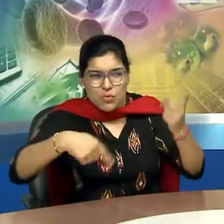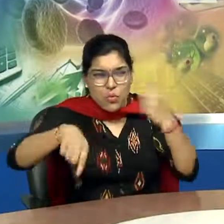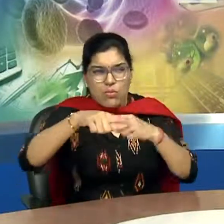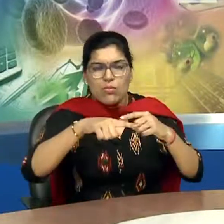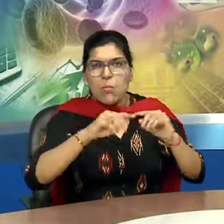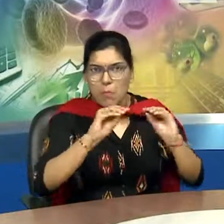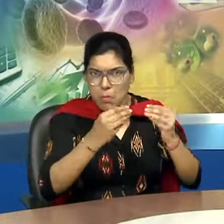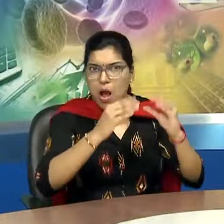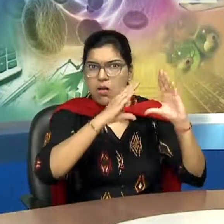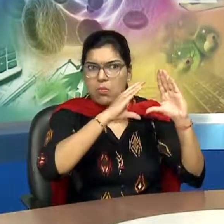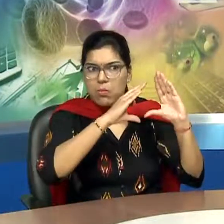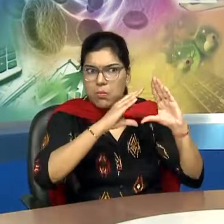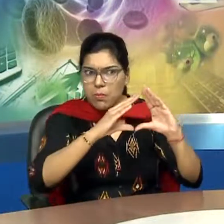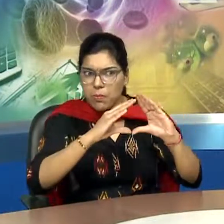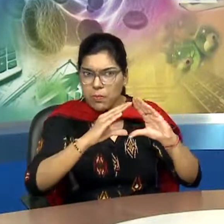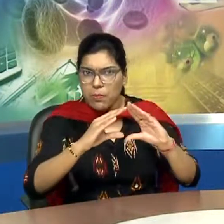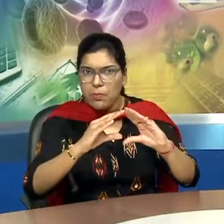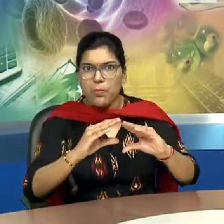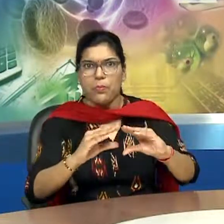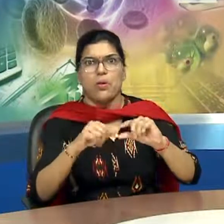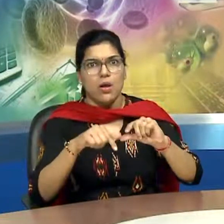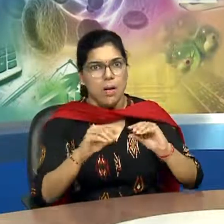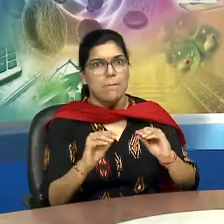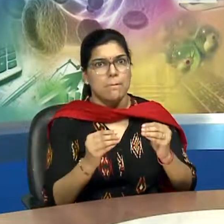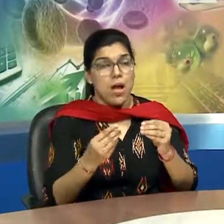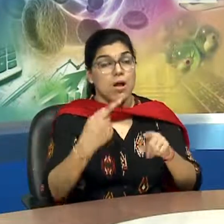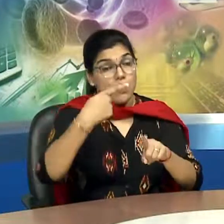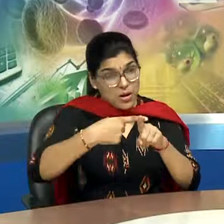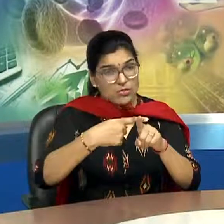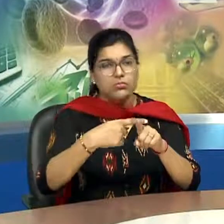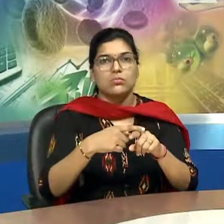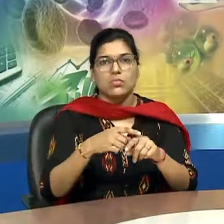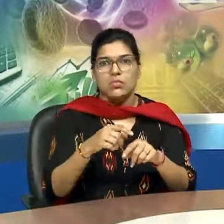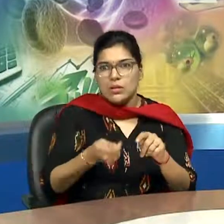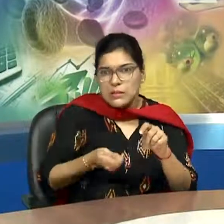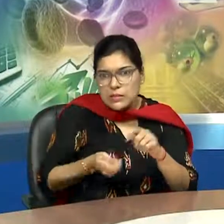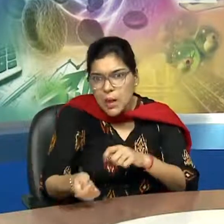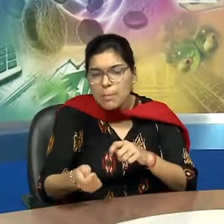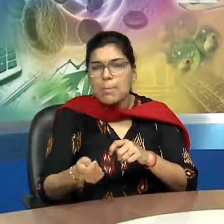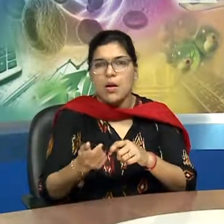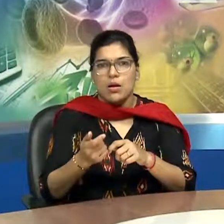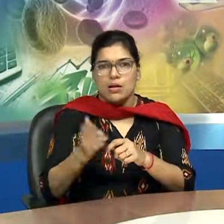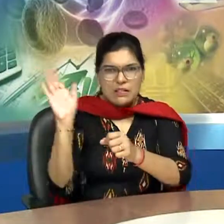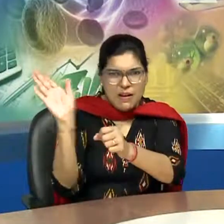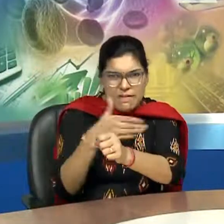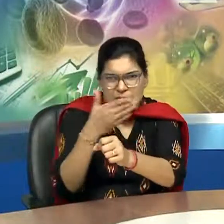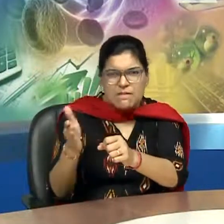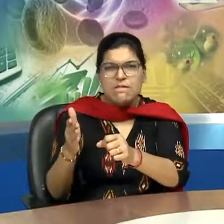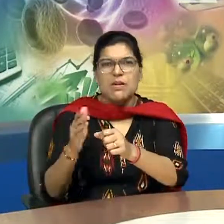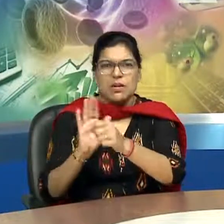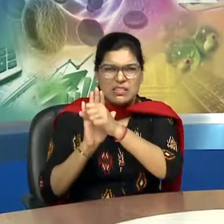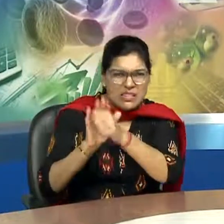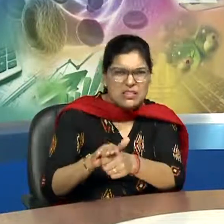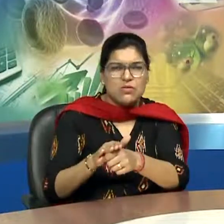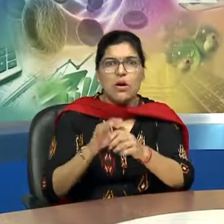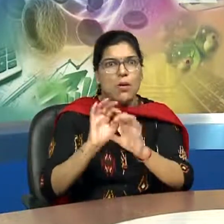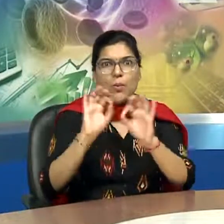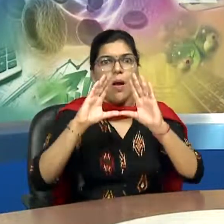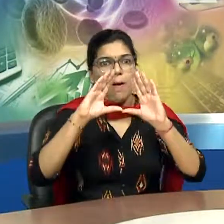shows that treatment works to reduce drugs and also the